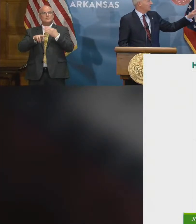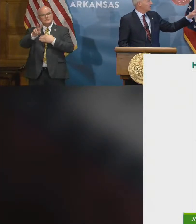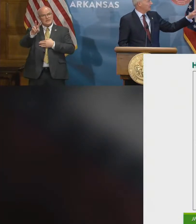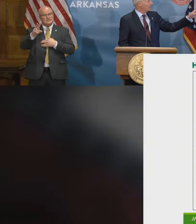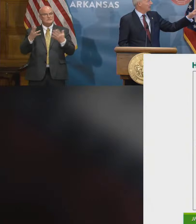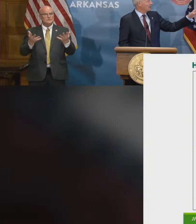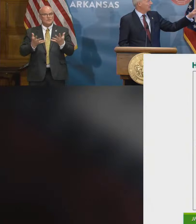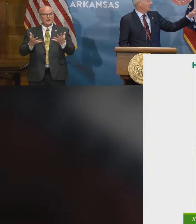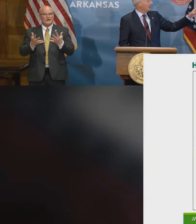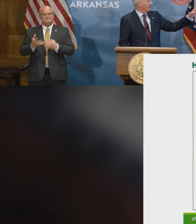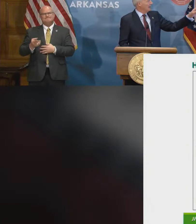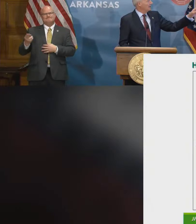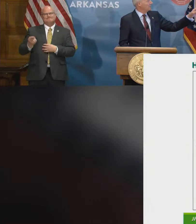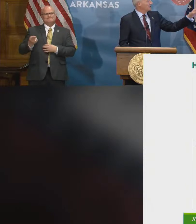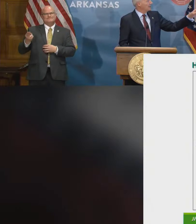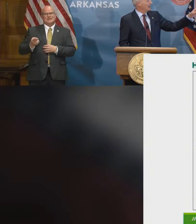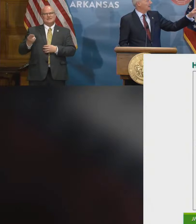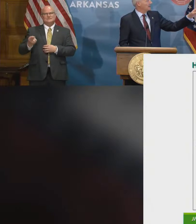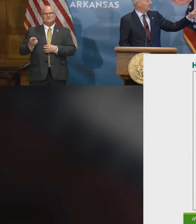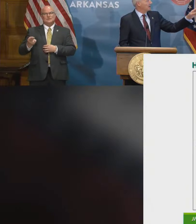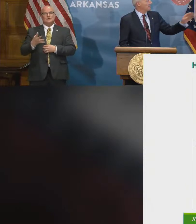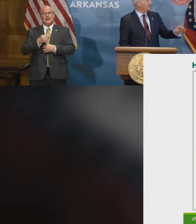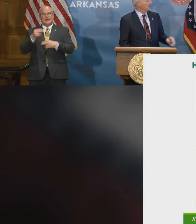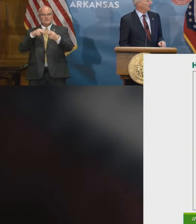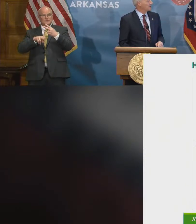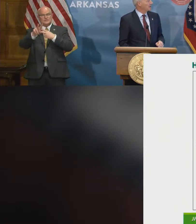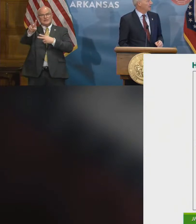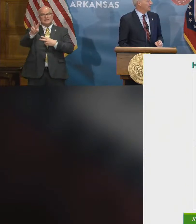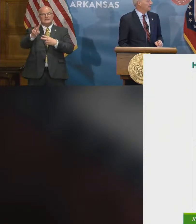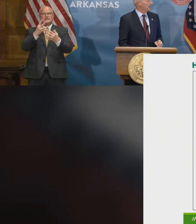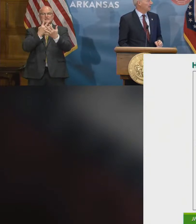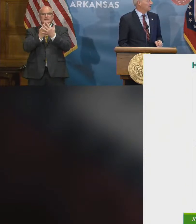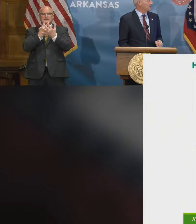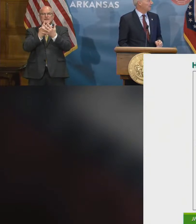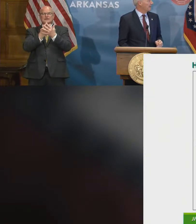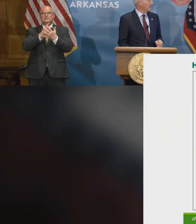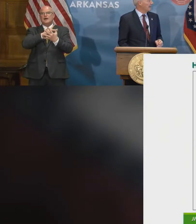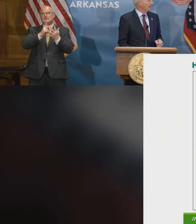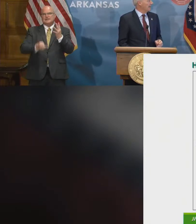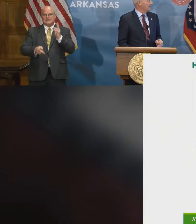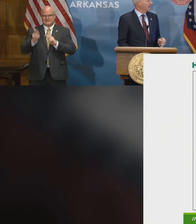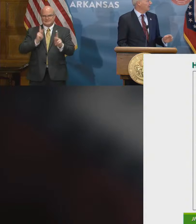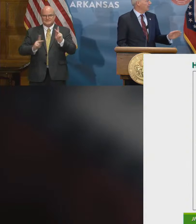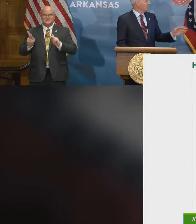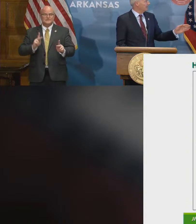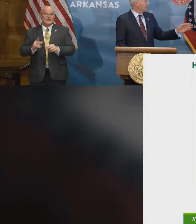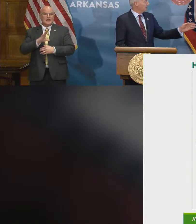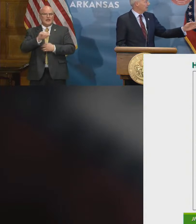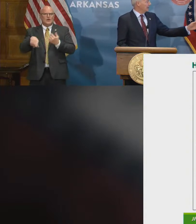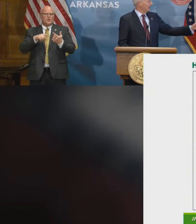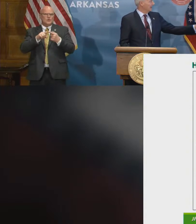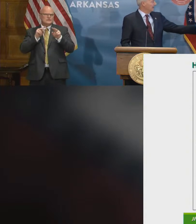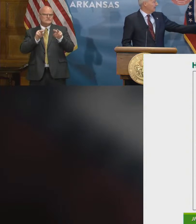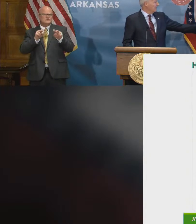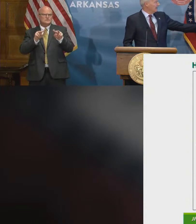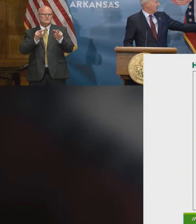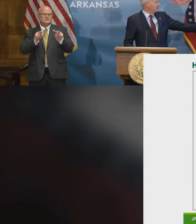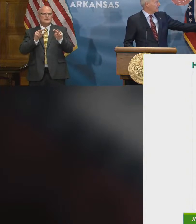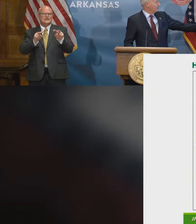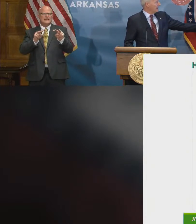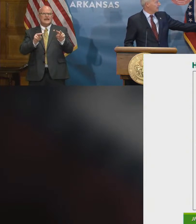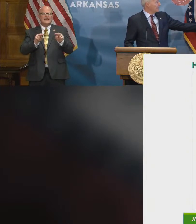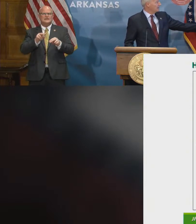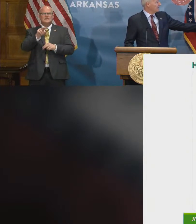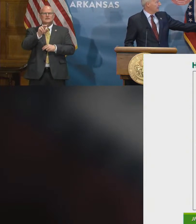first one is historical and projected Department of Corrections population. And whenever you look at